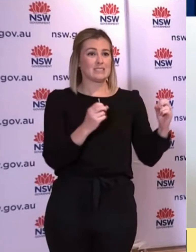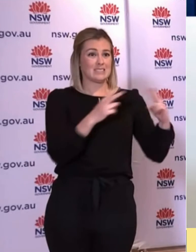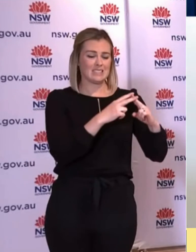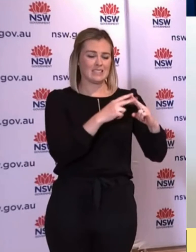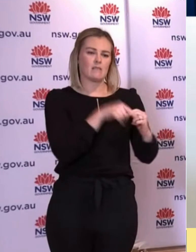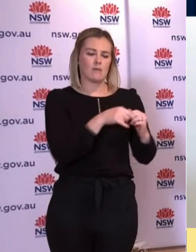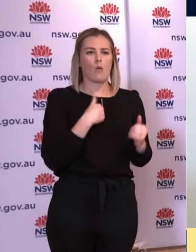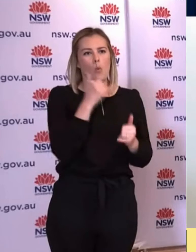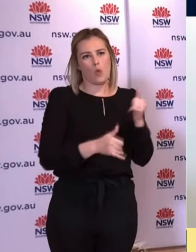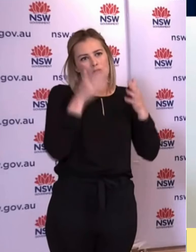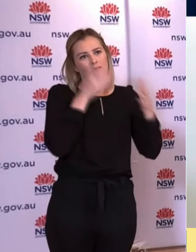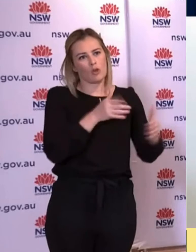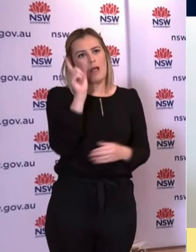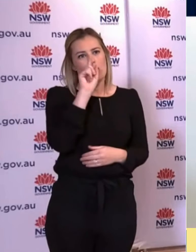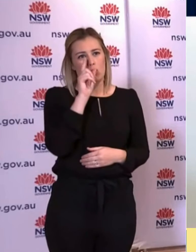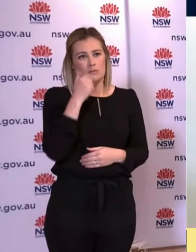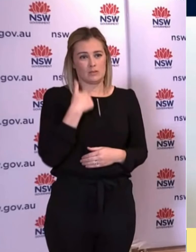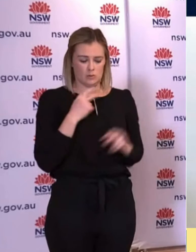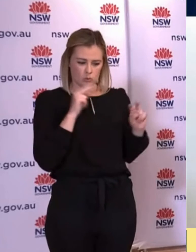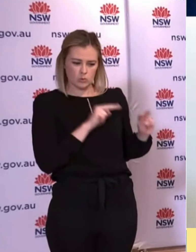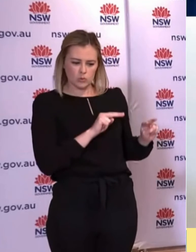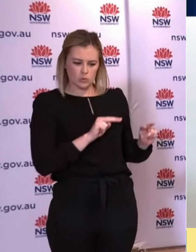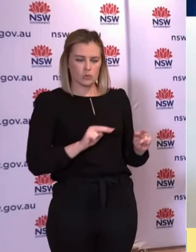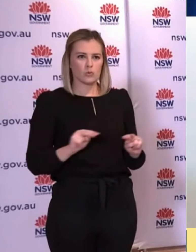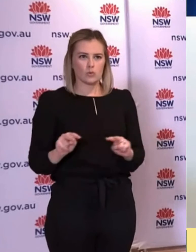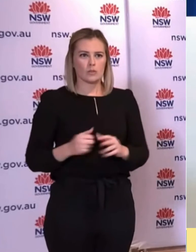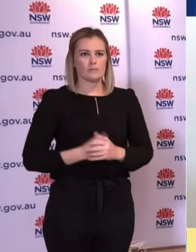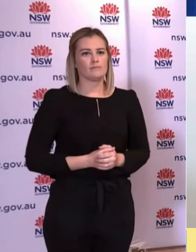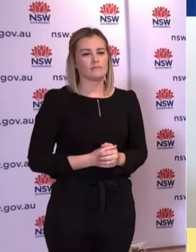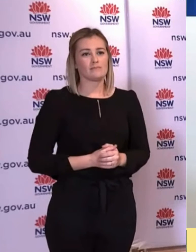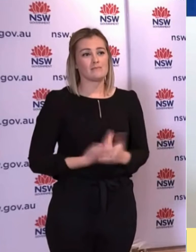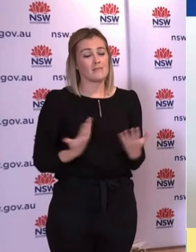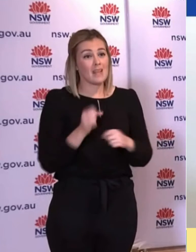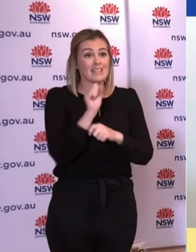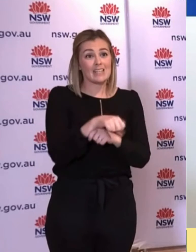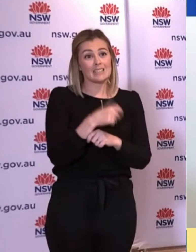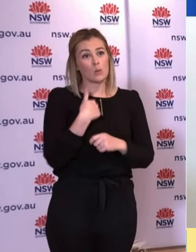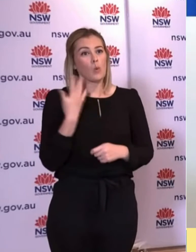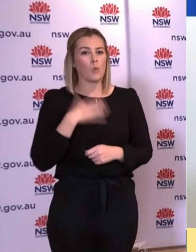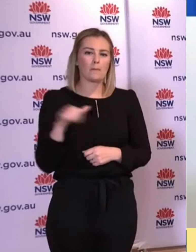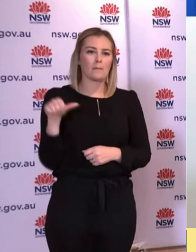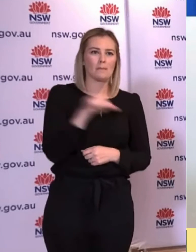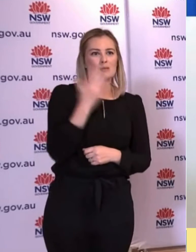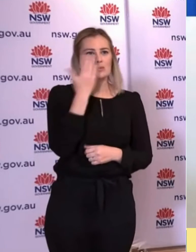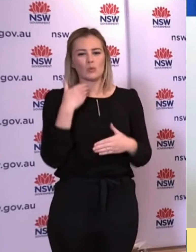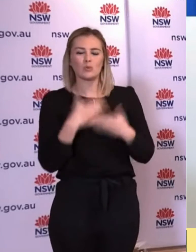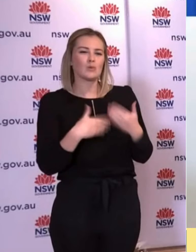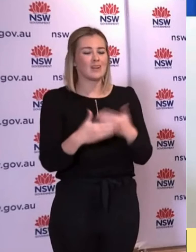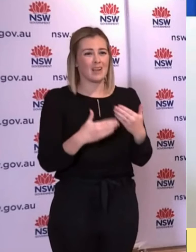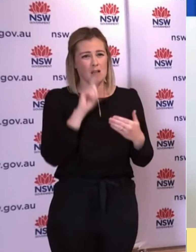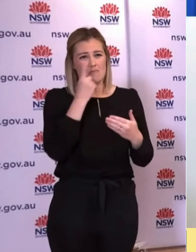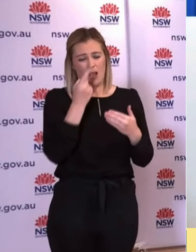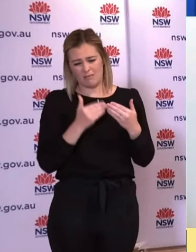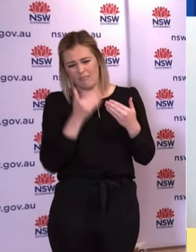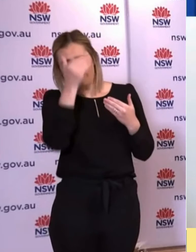time. While we absolutely need to keep our eye on that future target, our immediate priority is driving those case